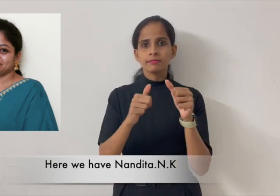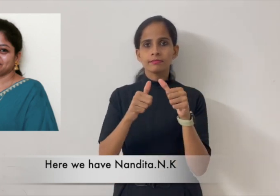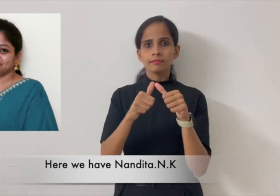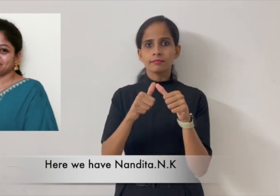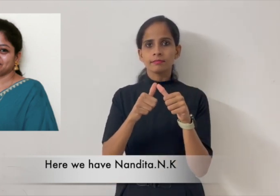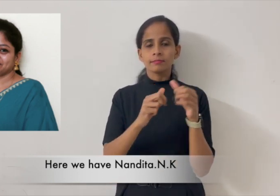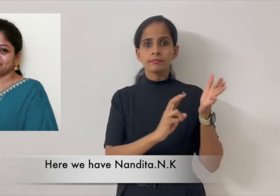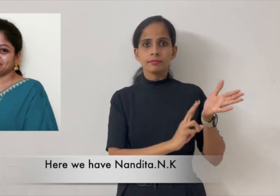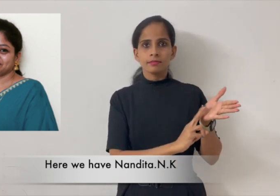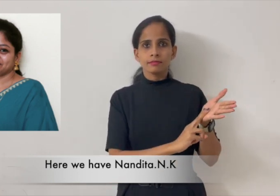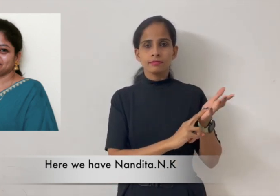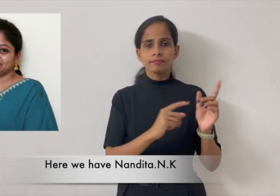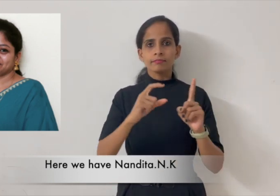Nandita,